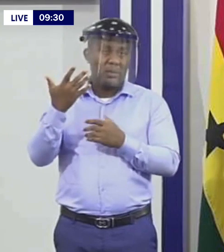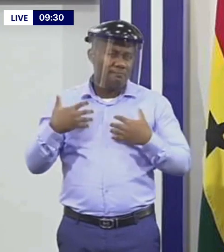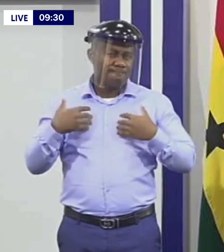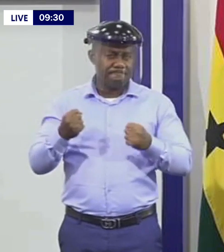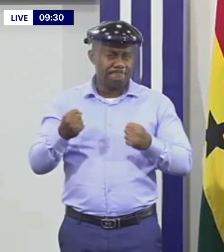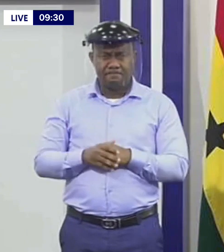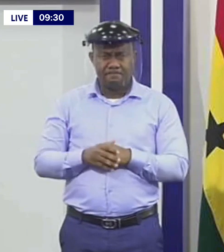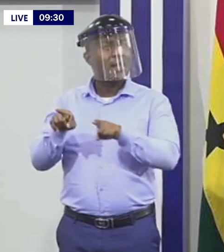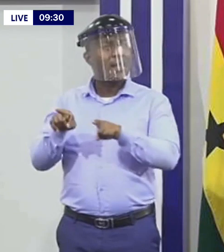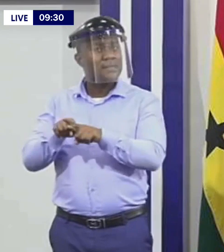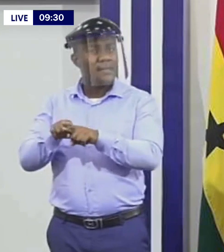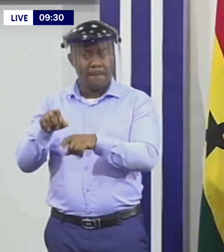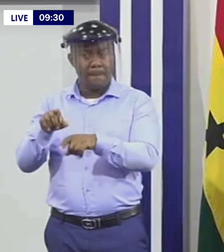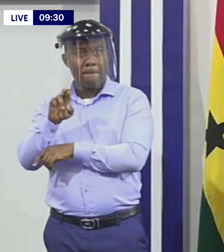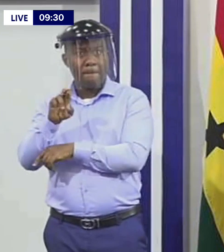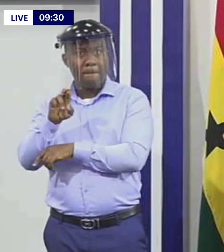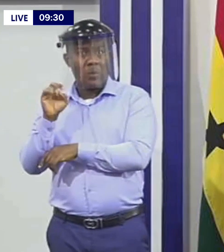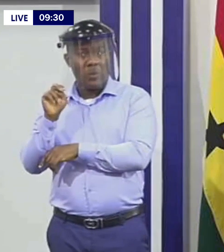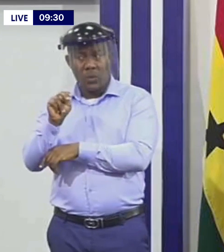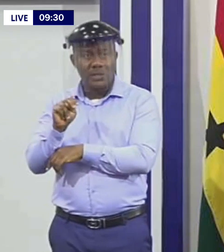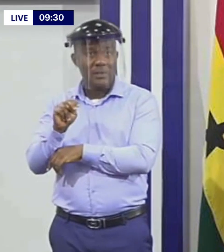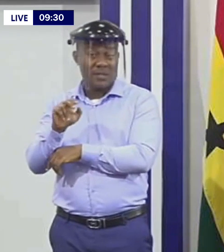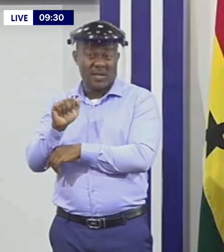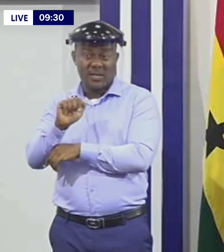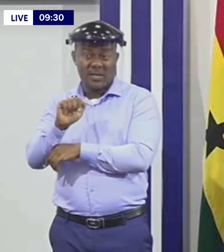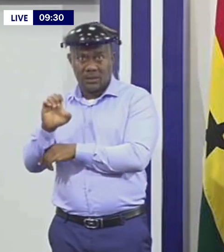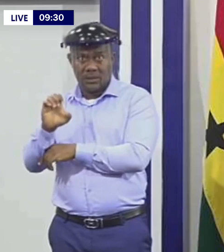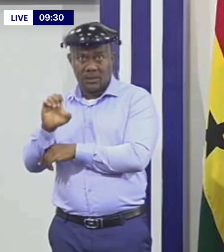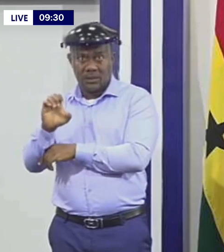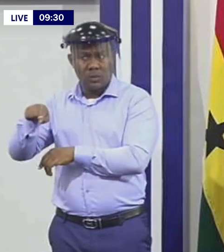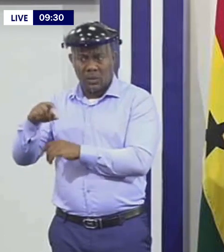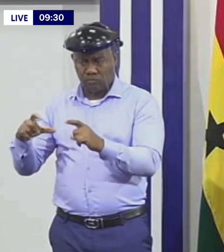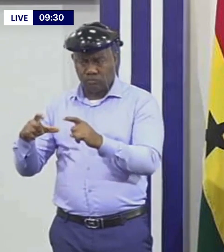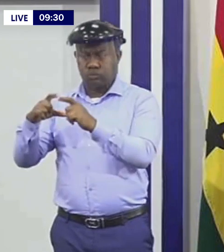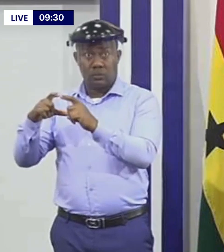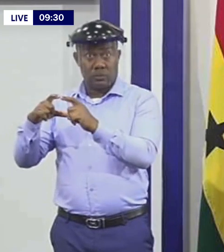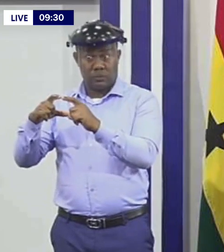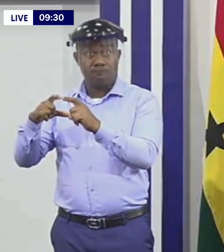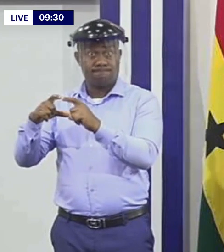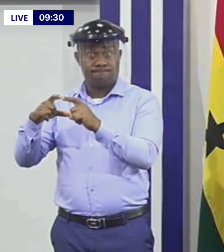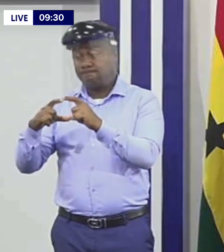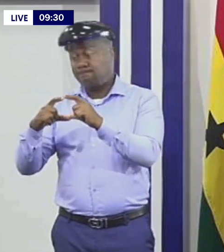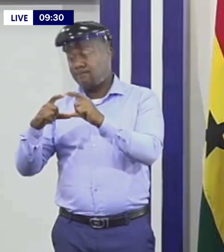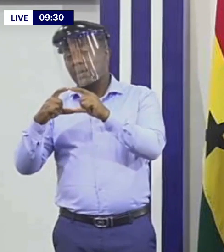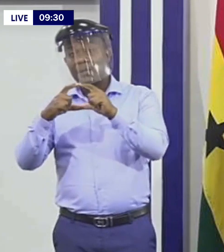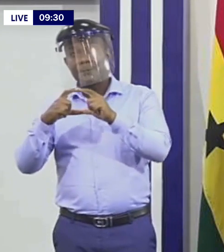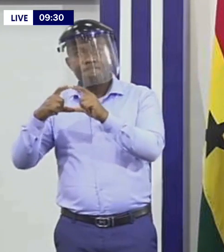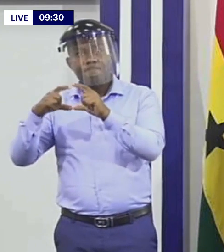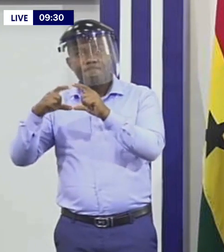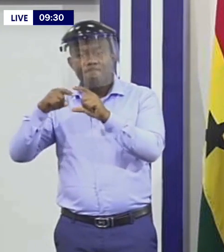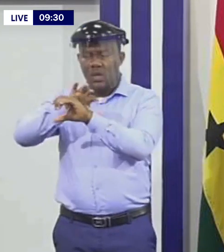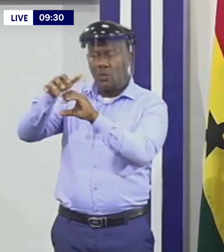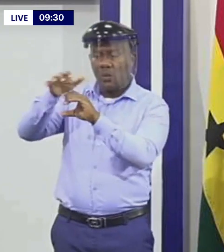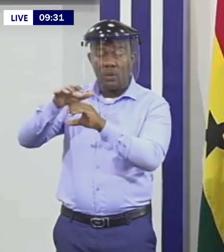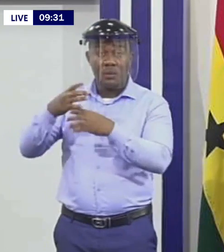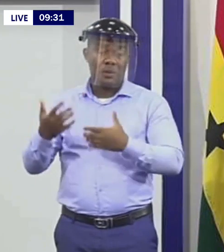that helps the virus to enter, the same mechanism that the body uses to regulate the